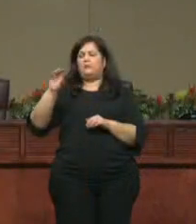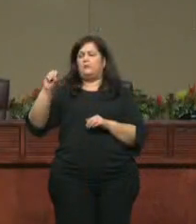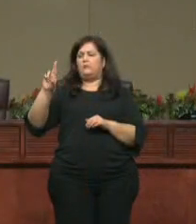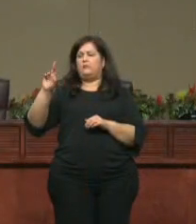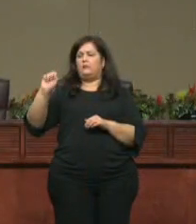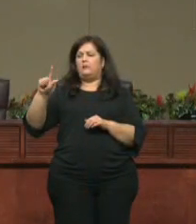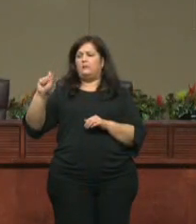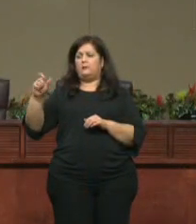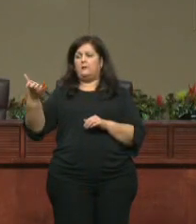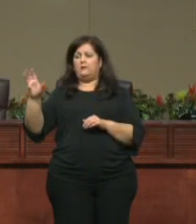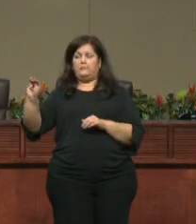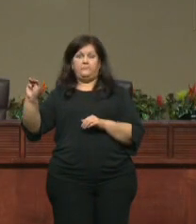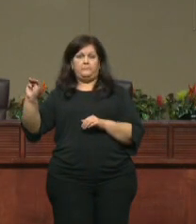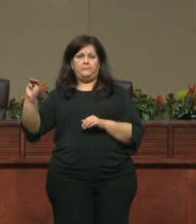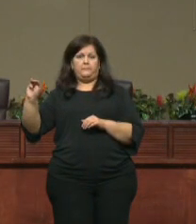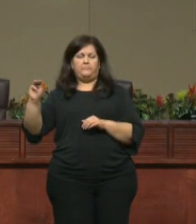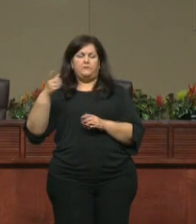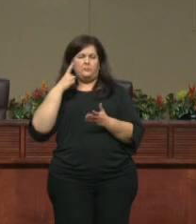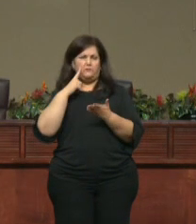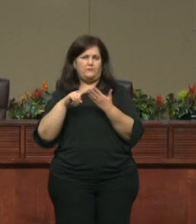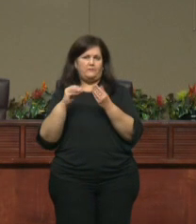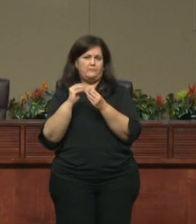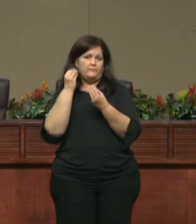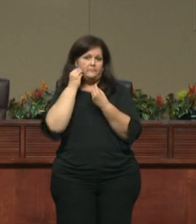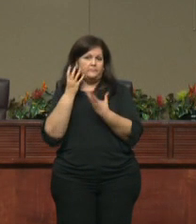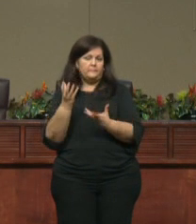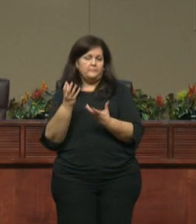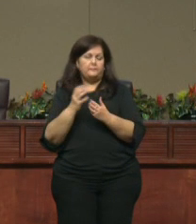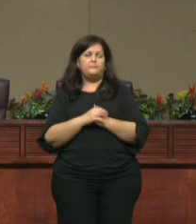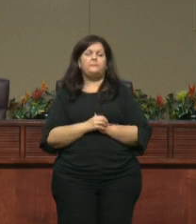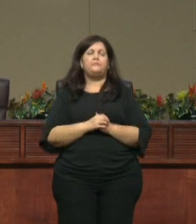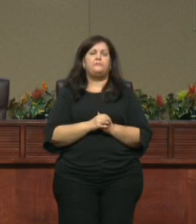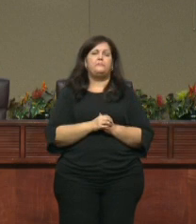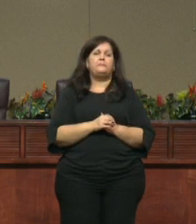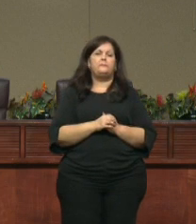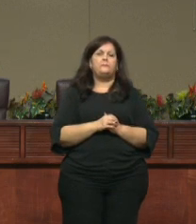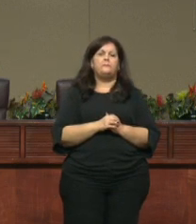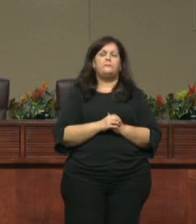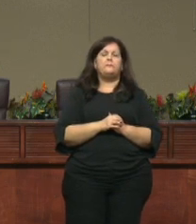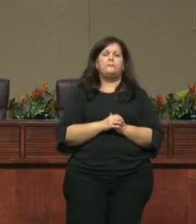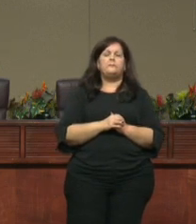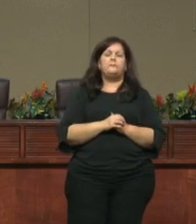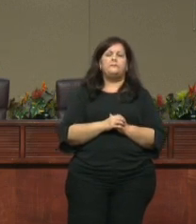Part, ORL.com. And so the